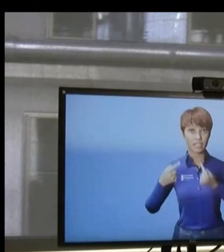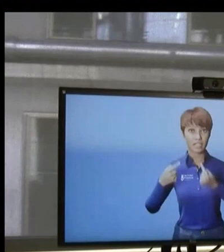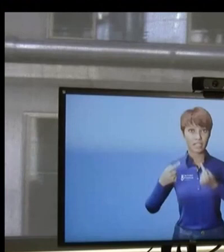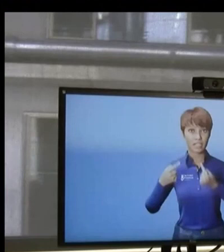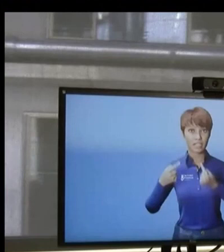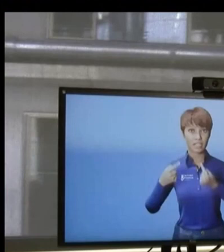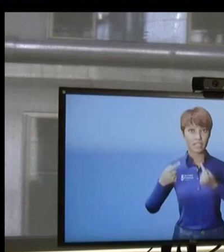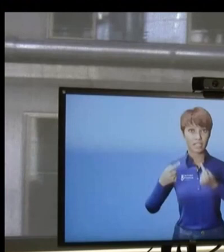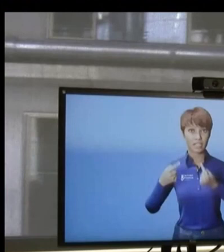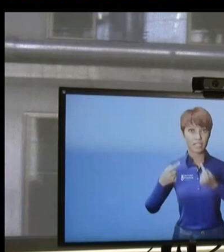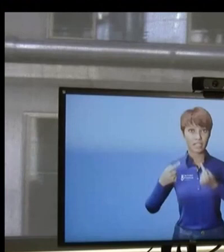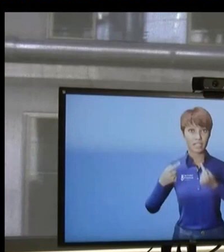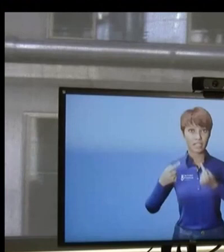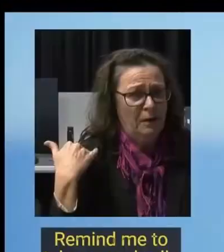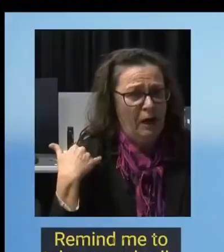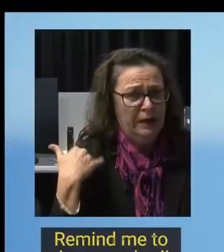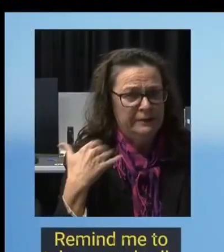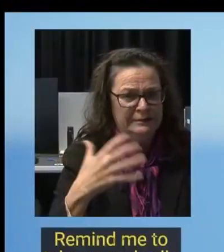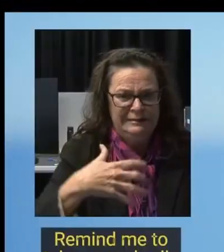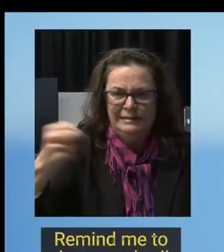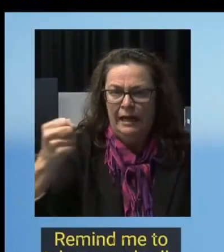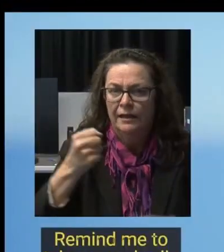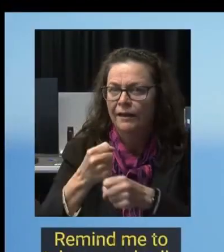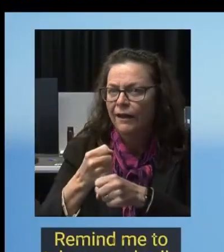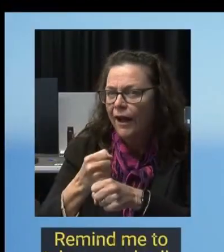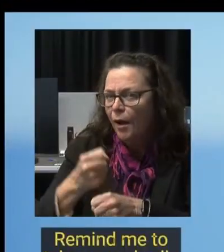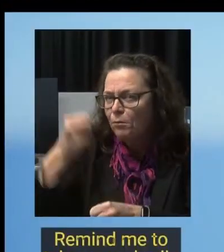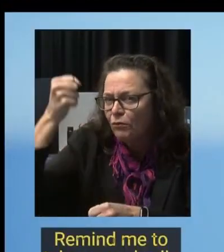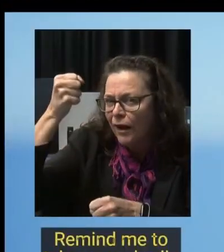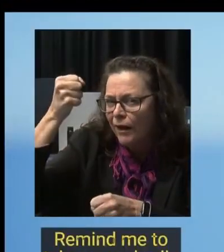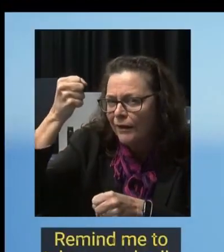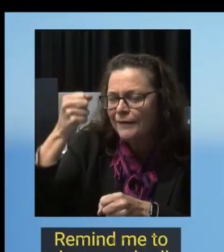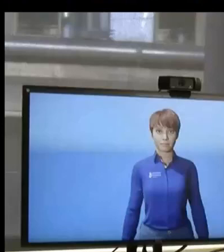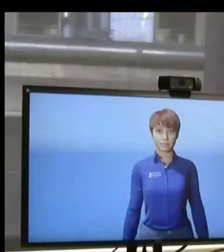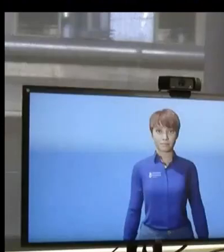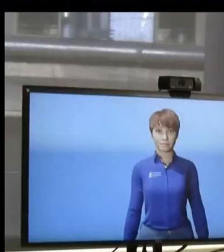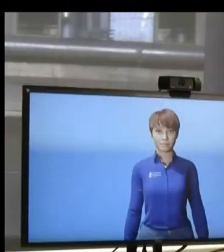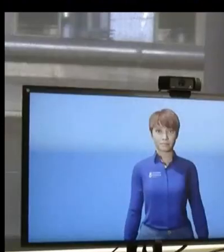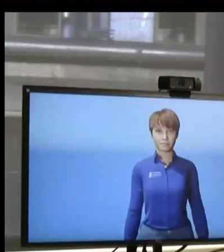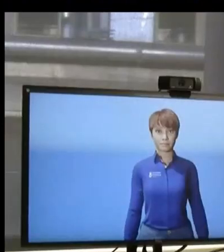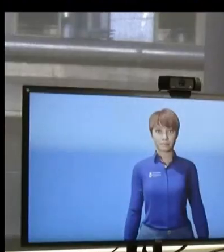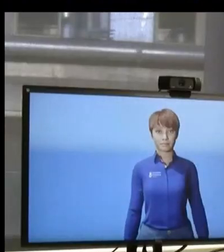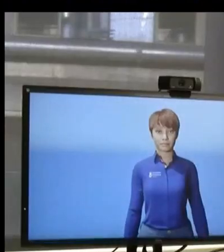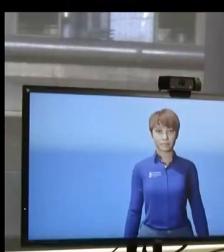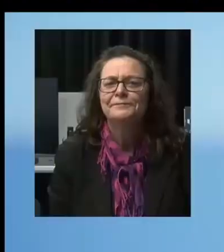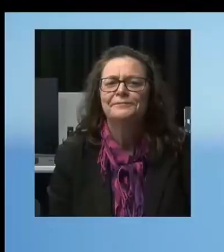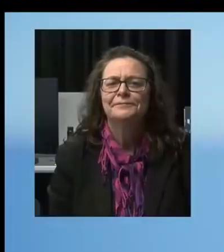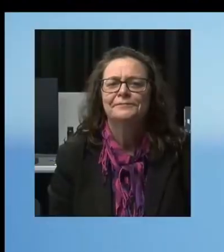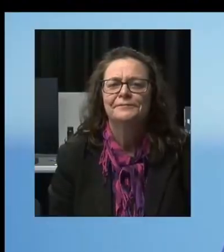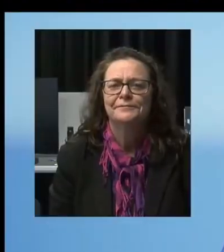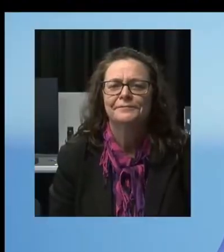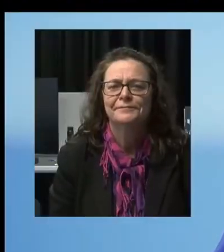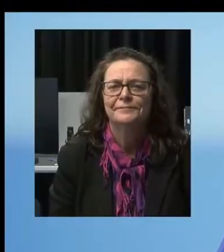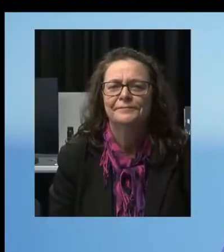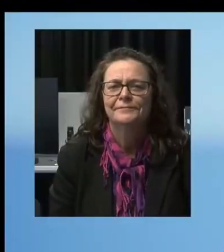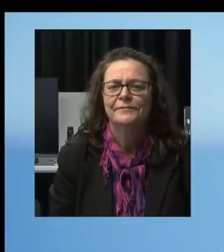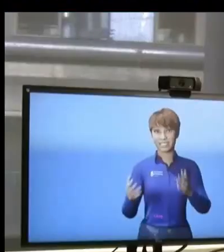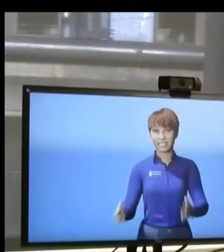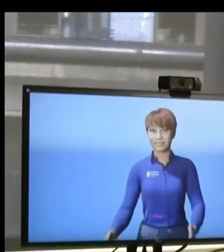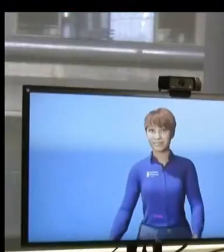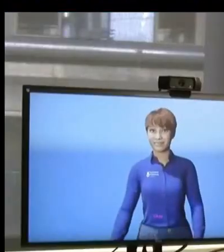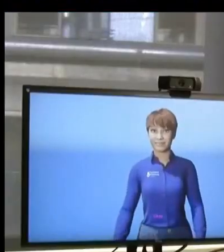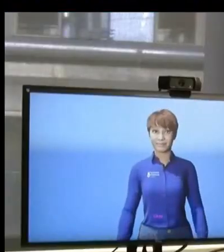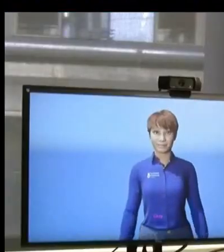that the information is not available. So the avatar just says, well, I don't have that information, but it can receive other